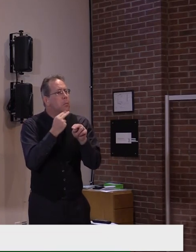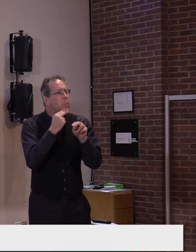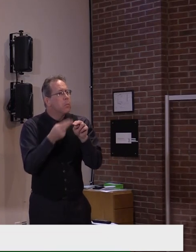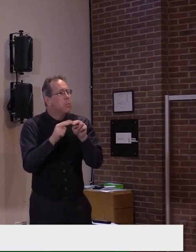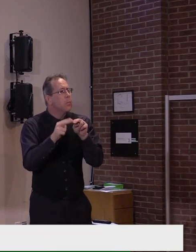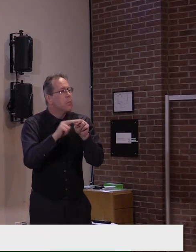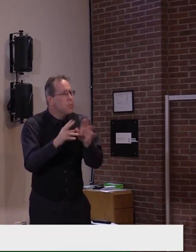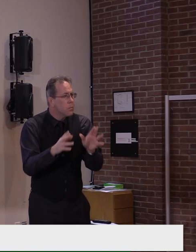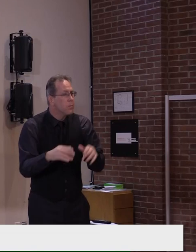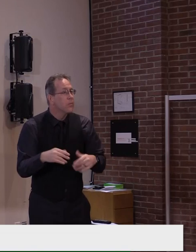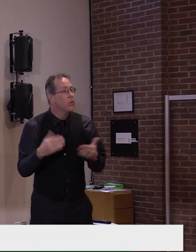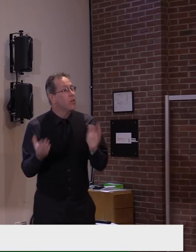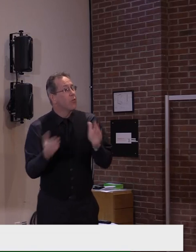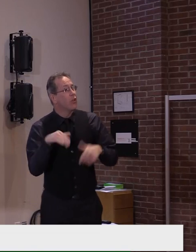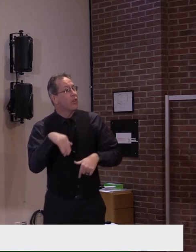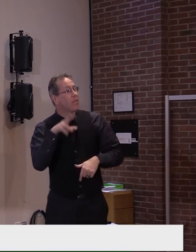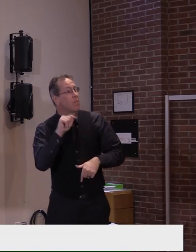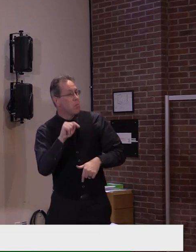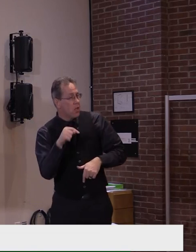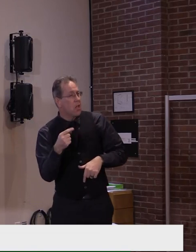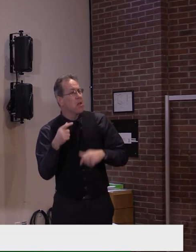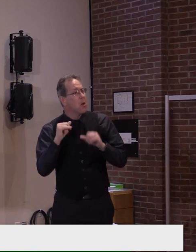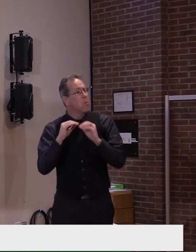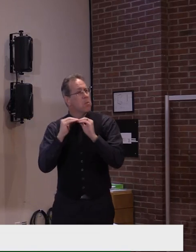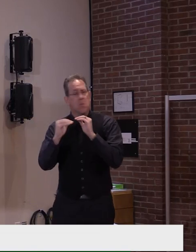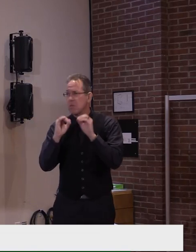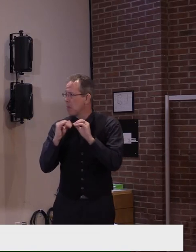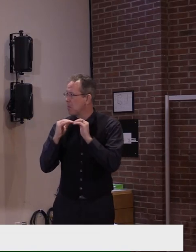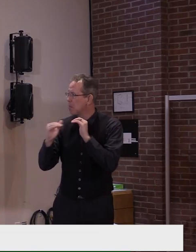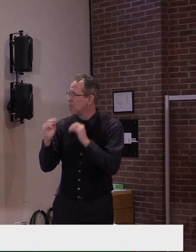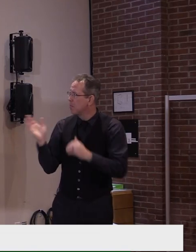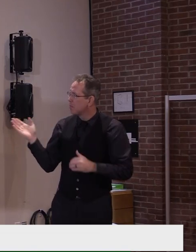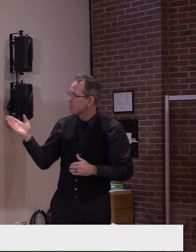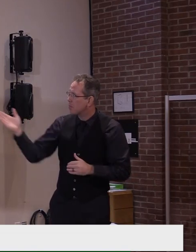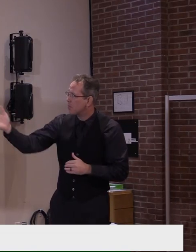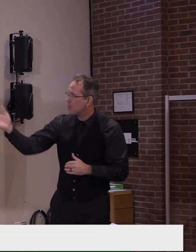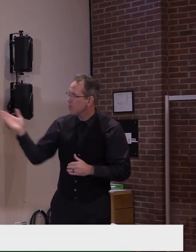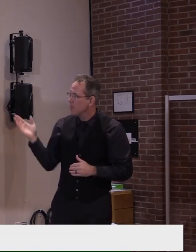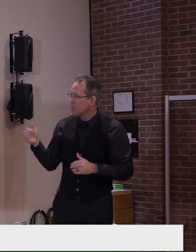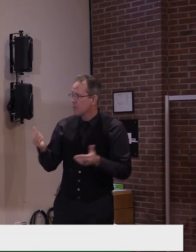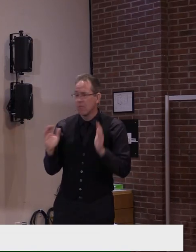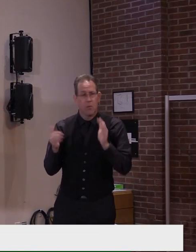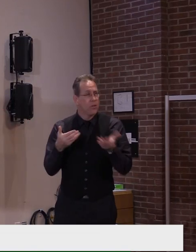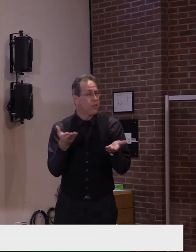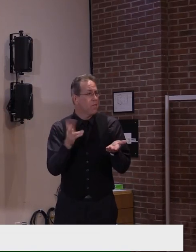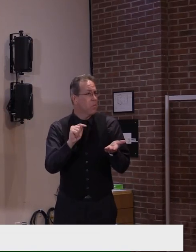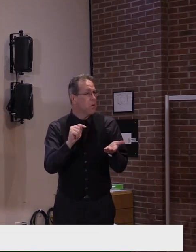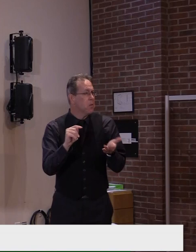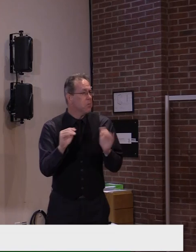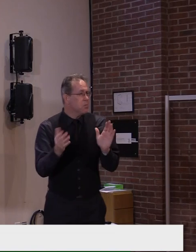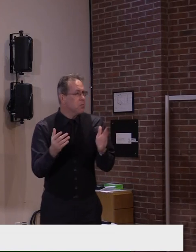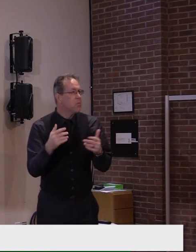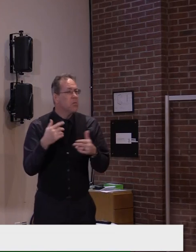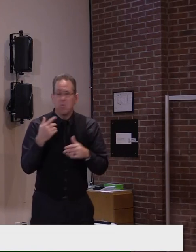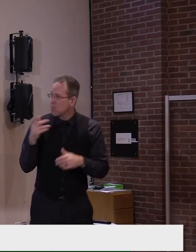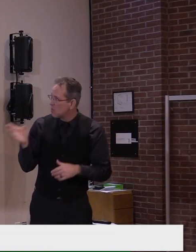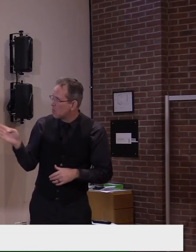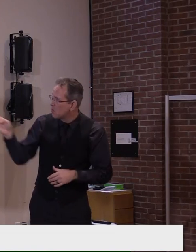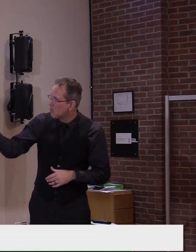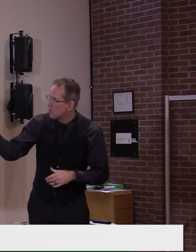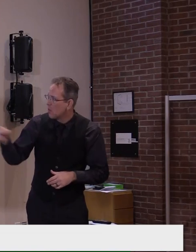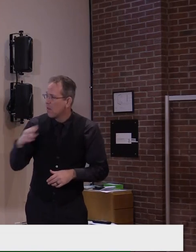been relatively stable over the last 7 days, up about 4%. You'll see that is the